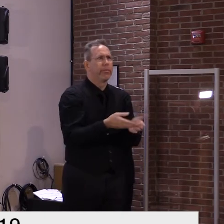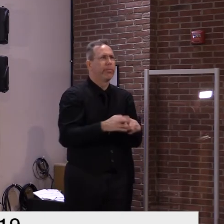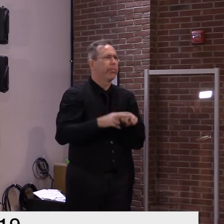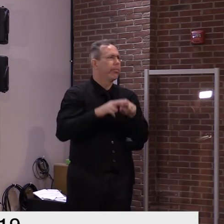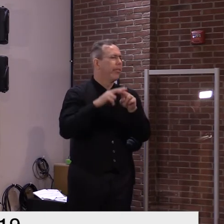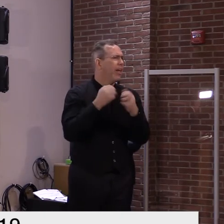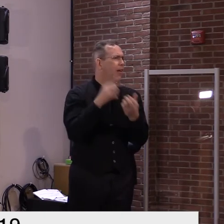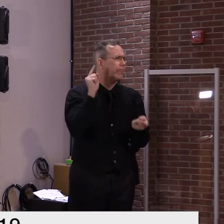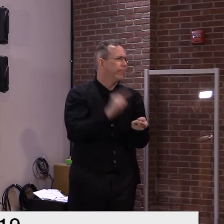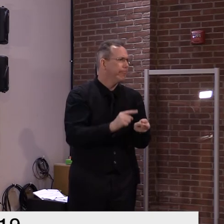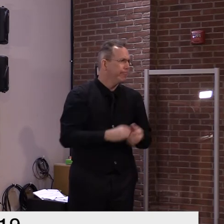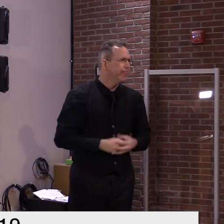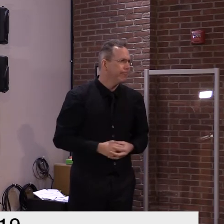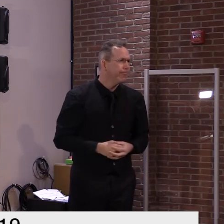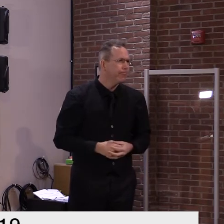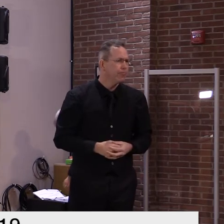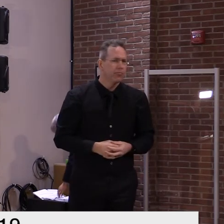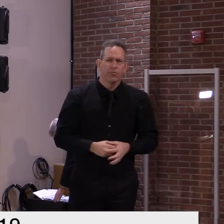Okay, thank you.